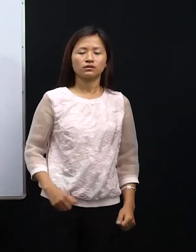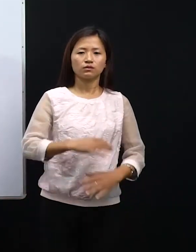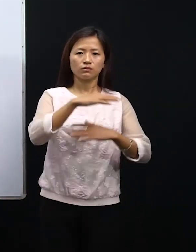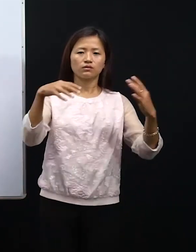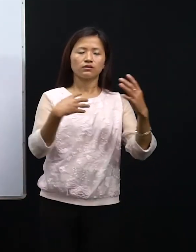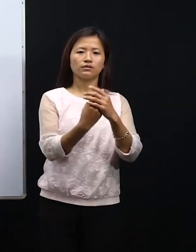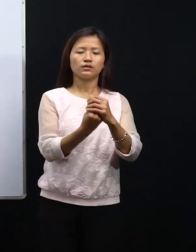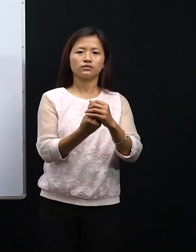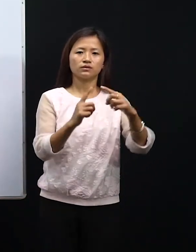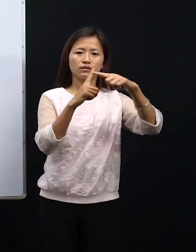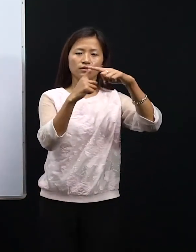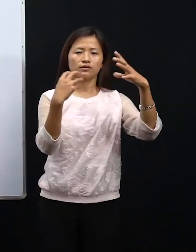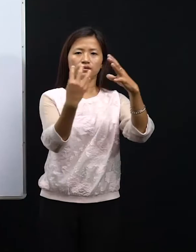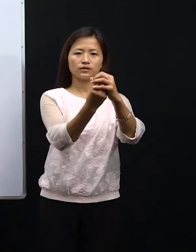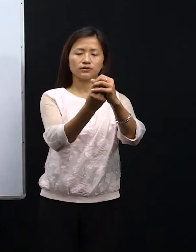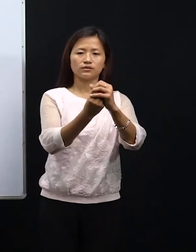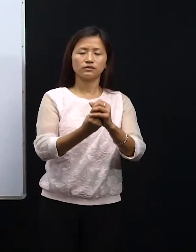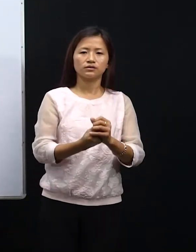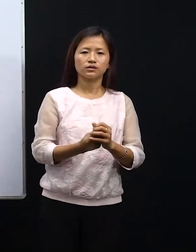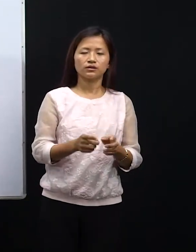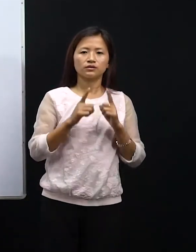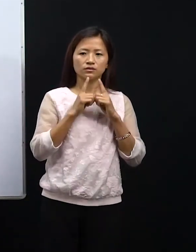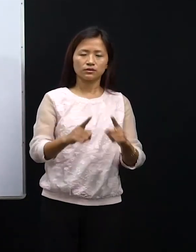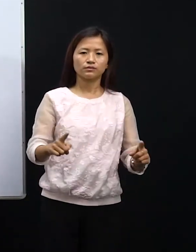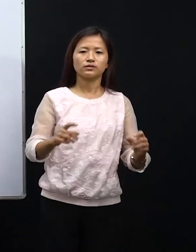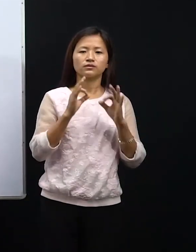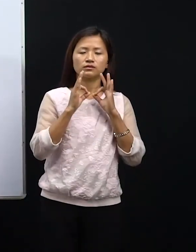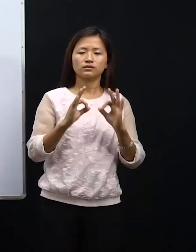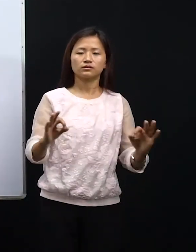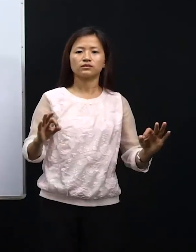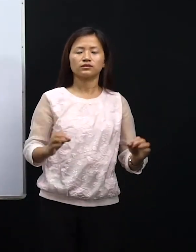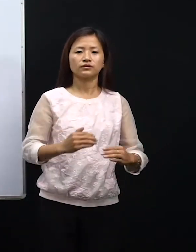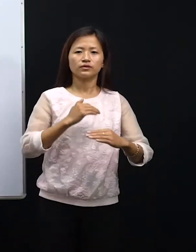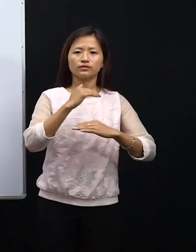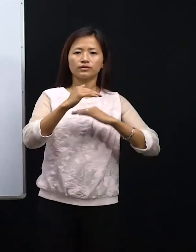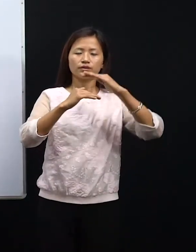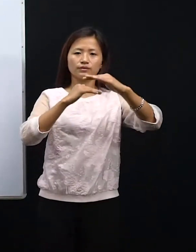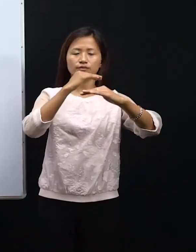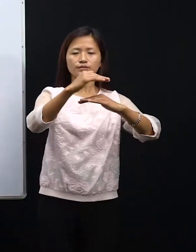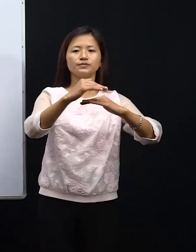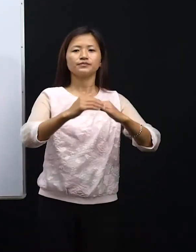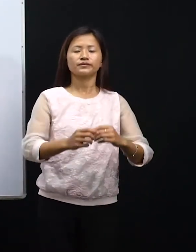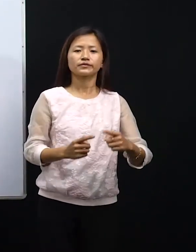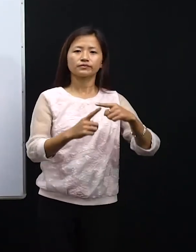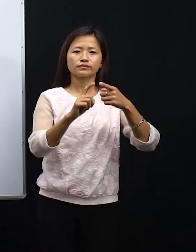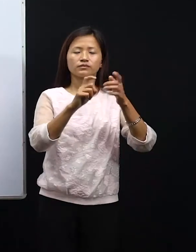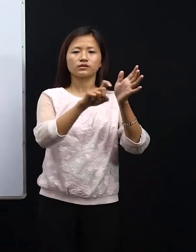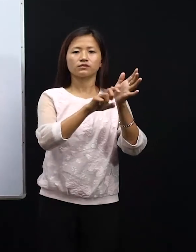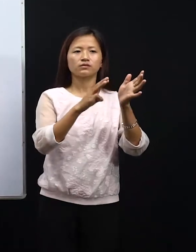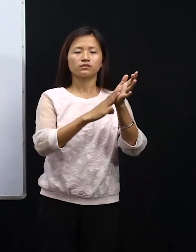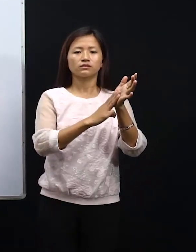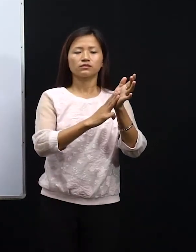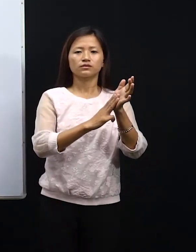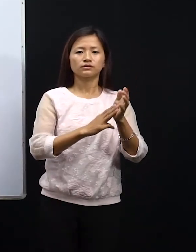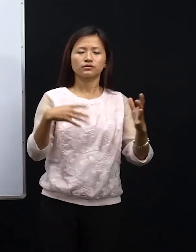addition. You simply have to rearrange the terms in such a way that the same